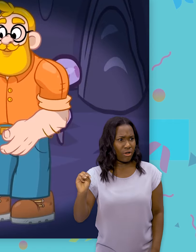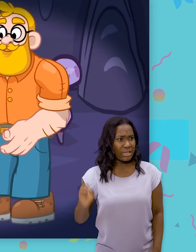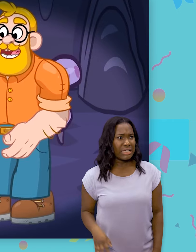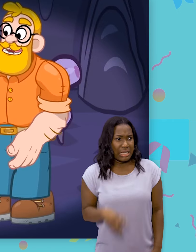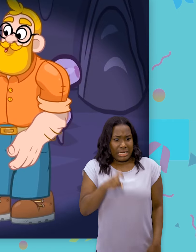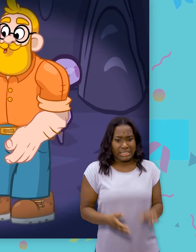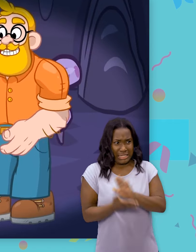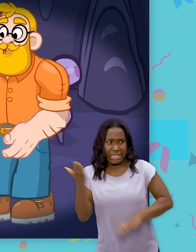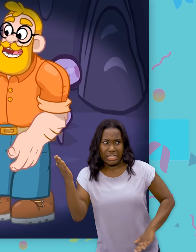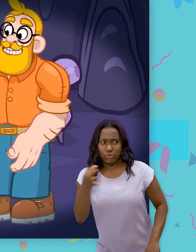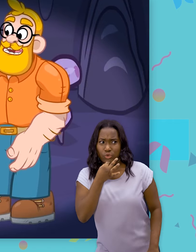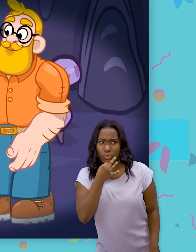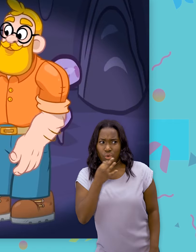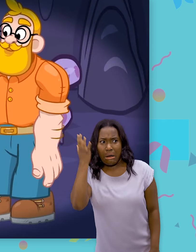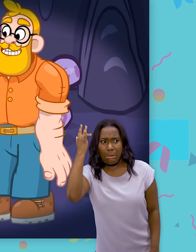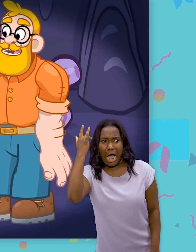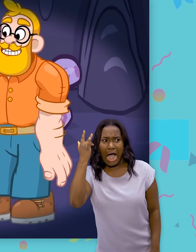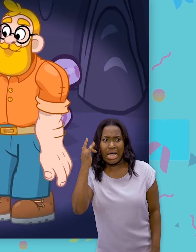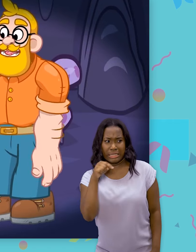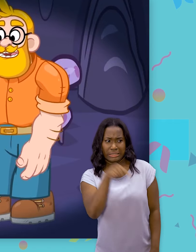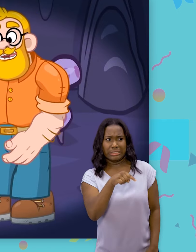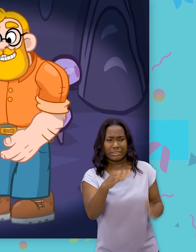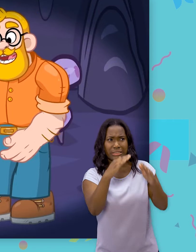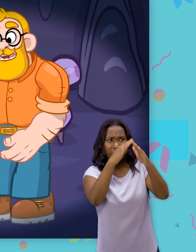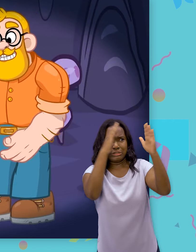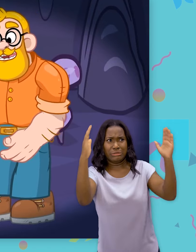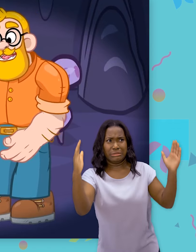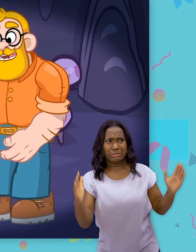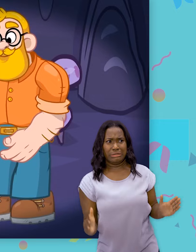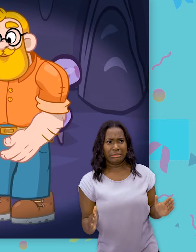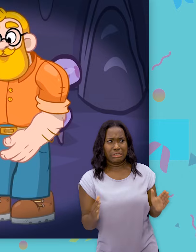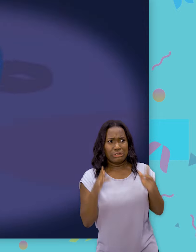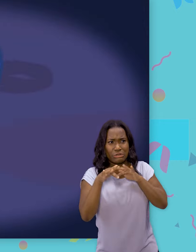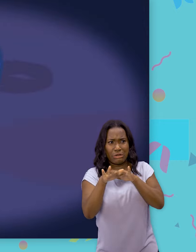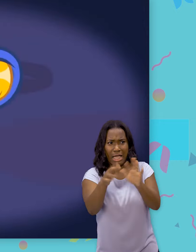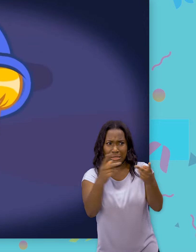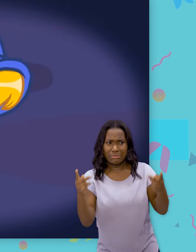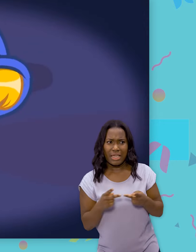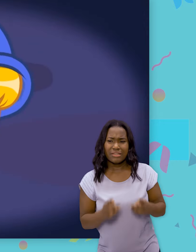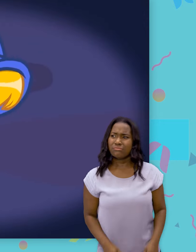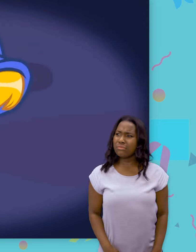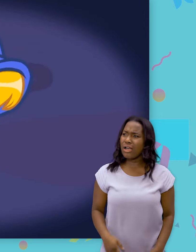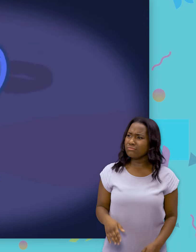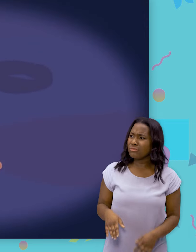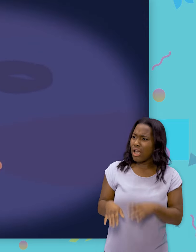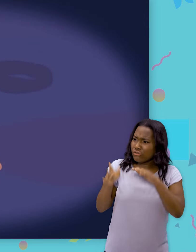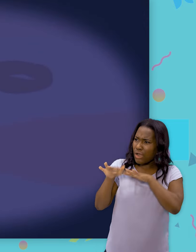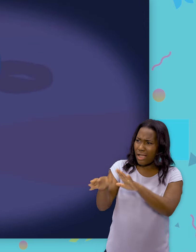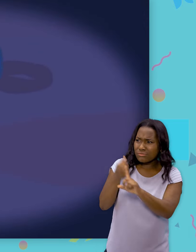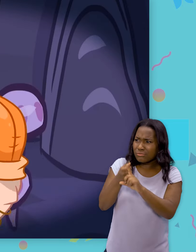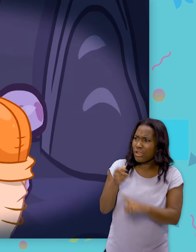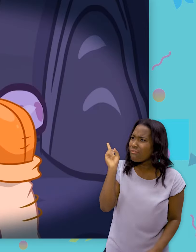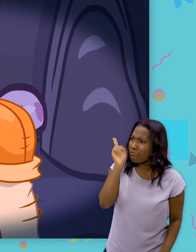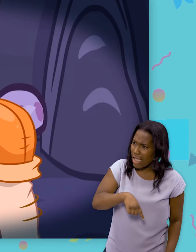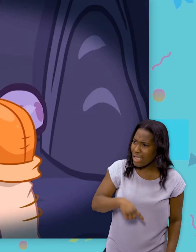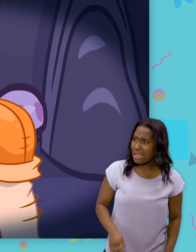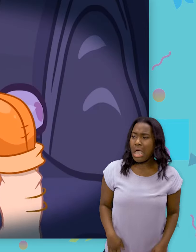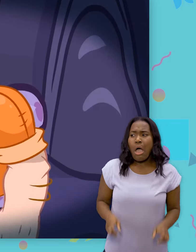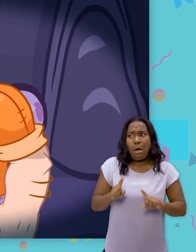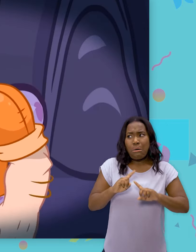Morphle? We should go out quickly. This is the dragon cave. But dragons are not real.